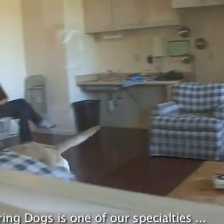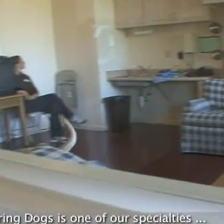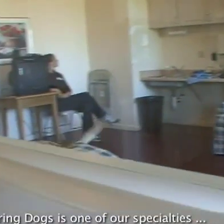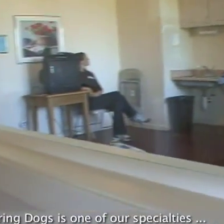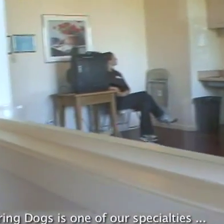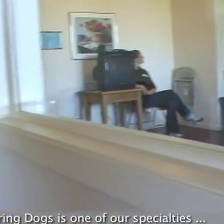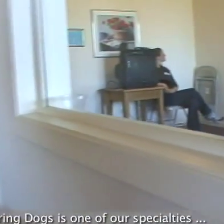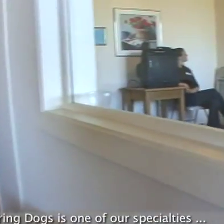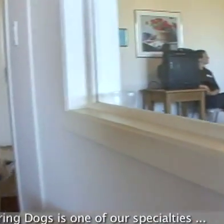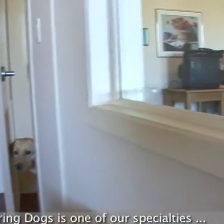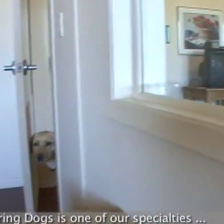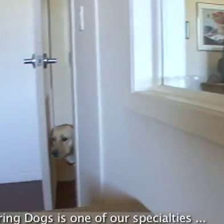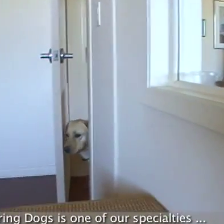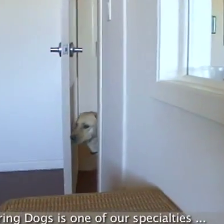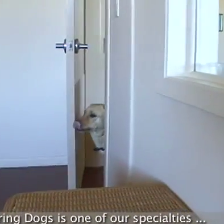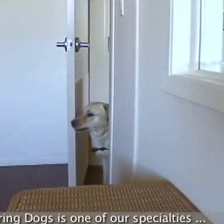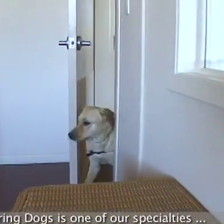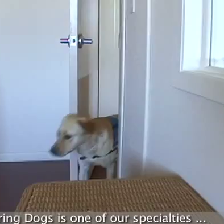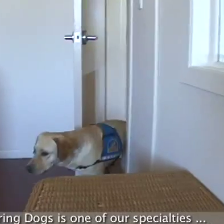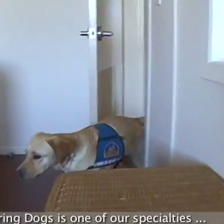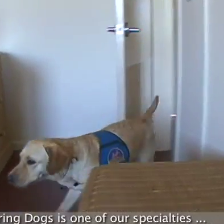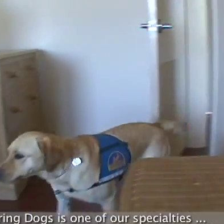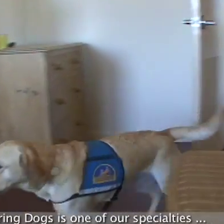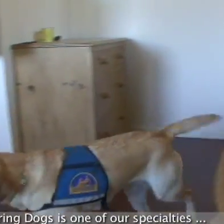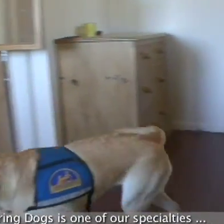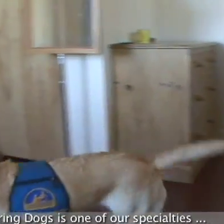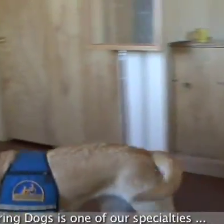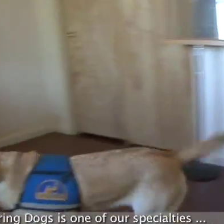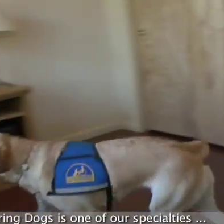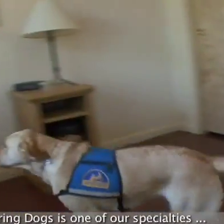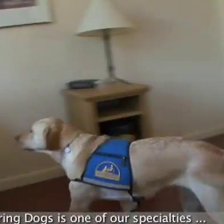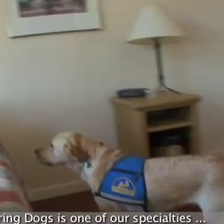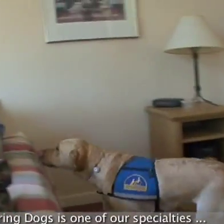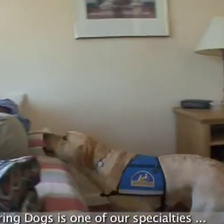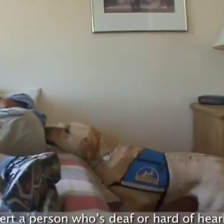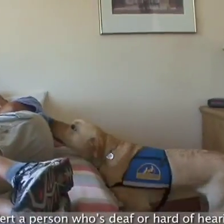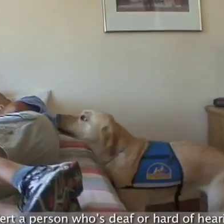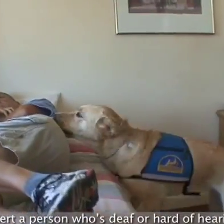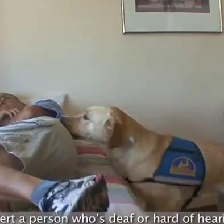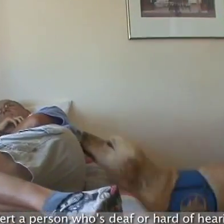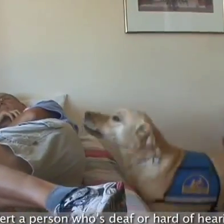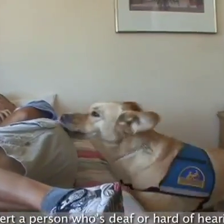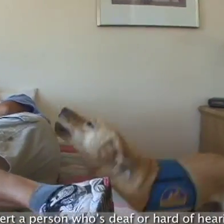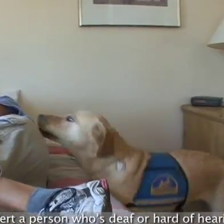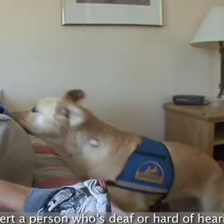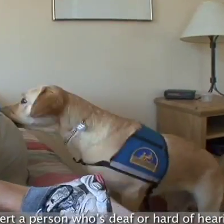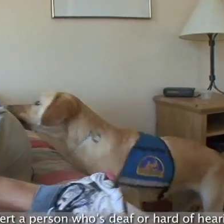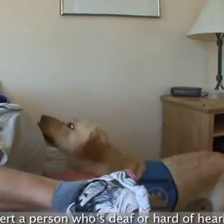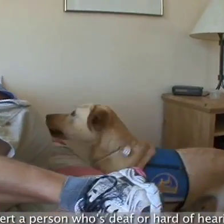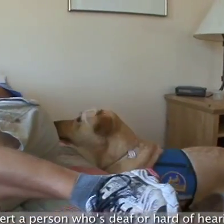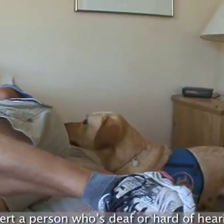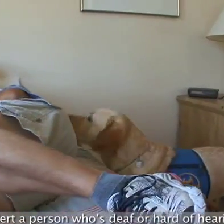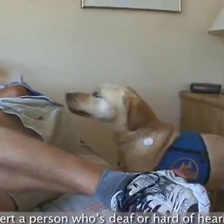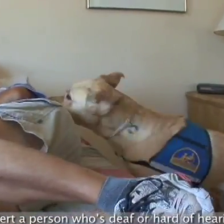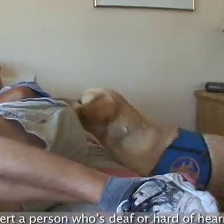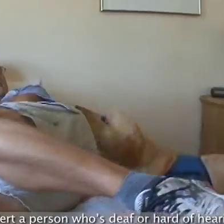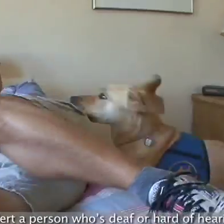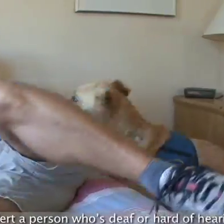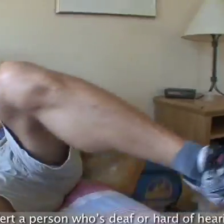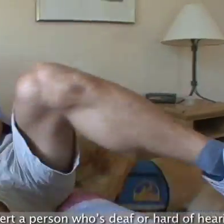Hearing dogs is one of our specialties. We have a very strong hearing dog program. Our dogs will alert a person who's deaf or